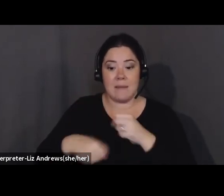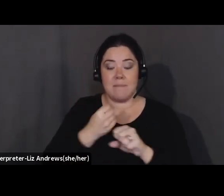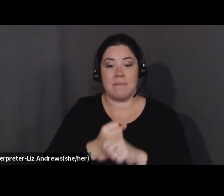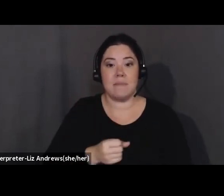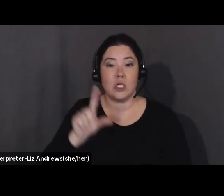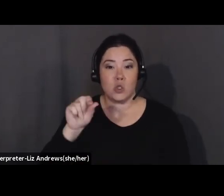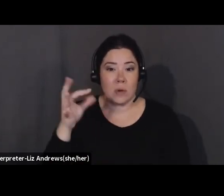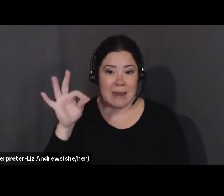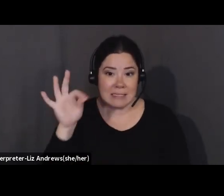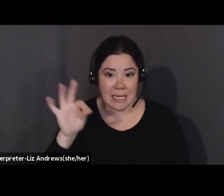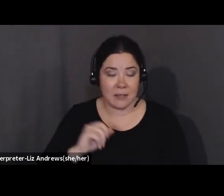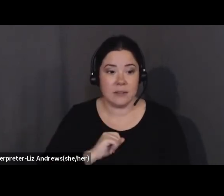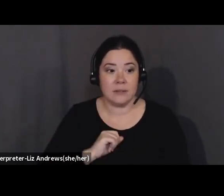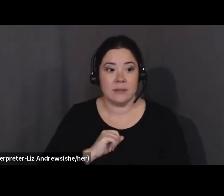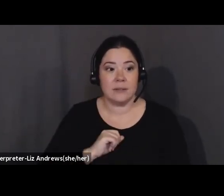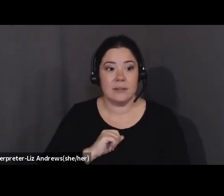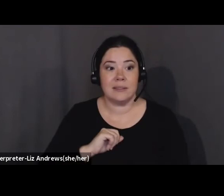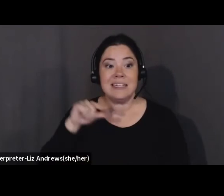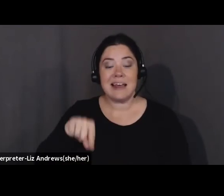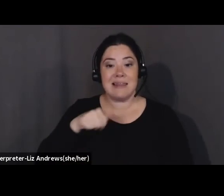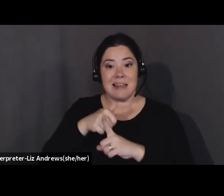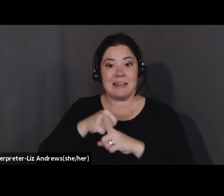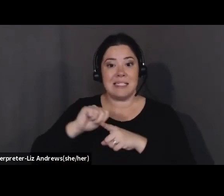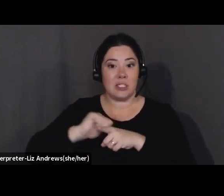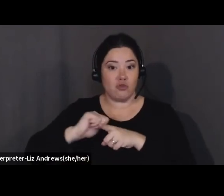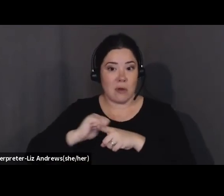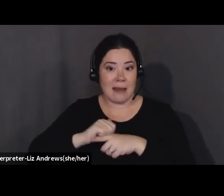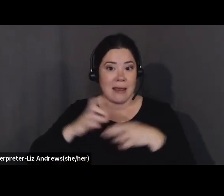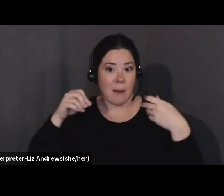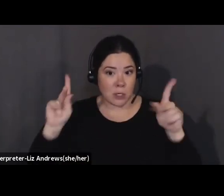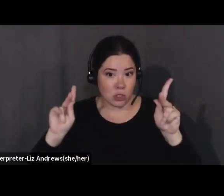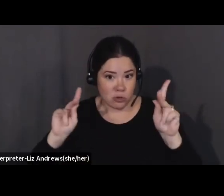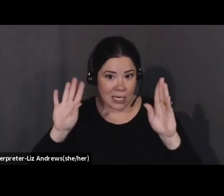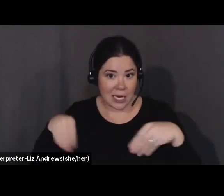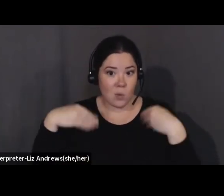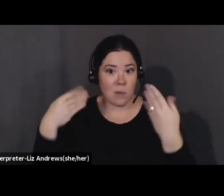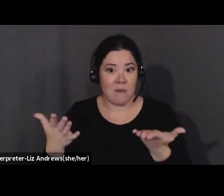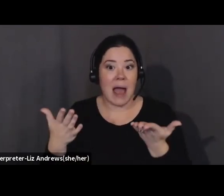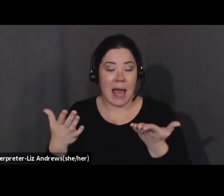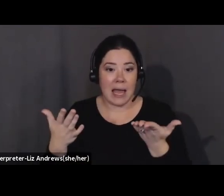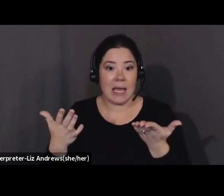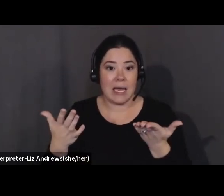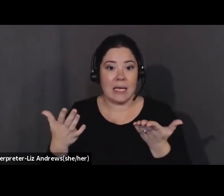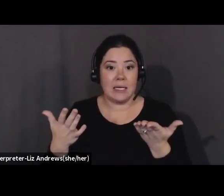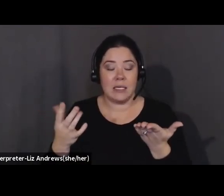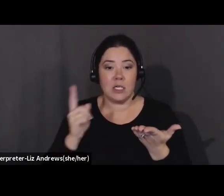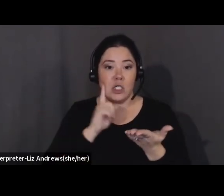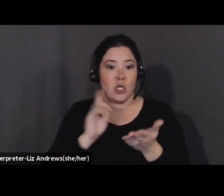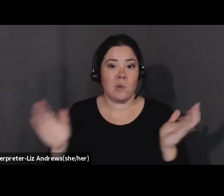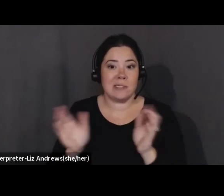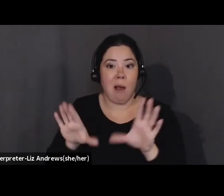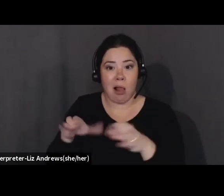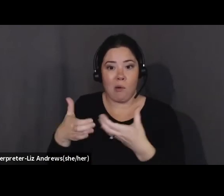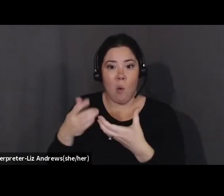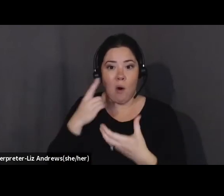And really, this is a training opportunity that we provide to a small cohort of SILs.